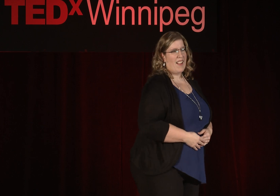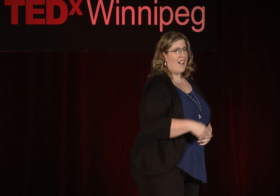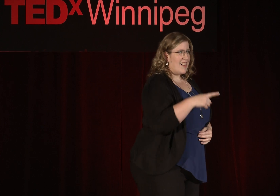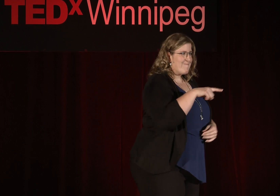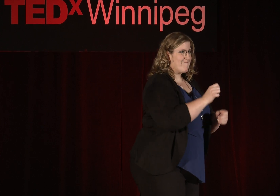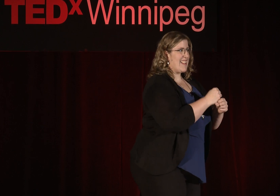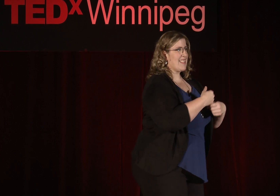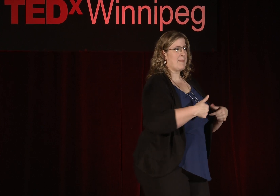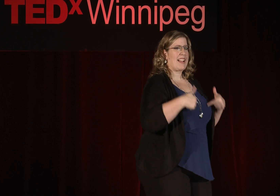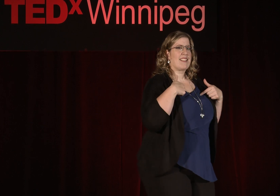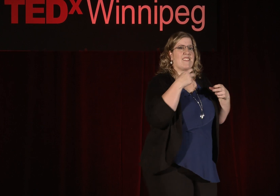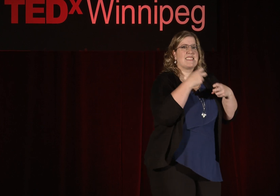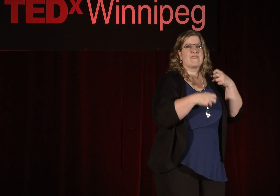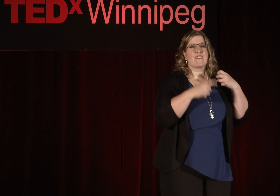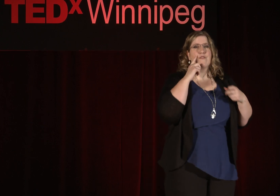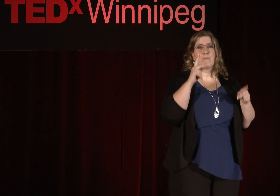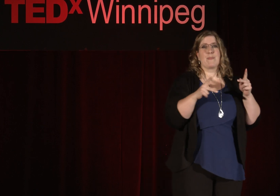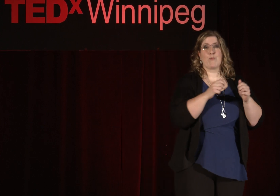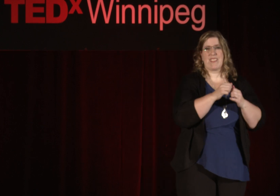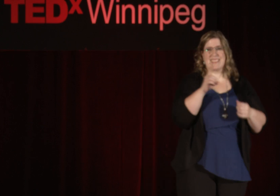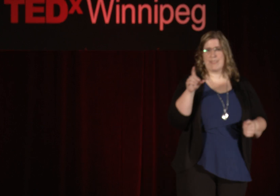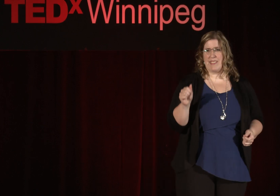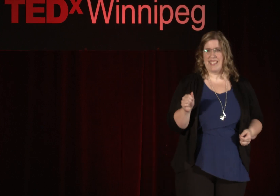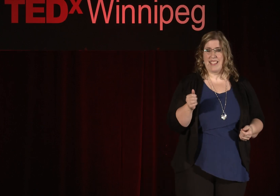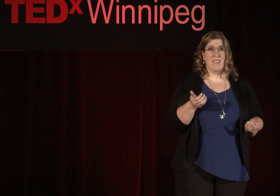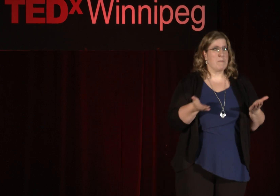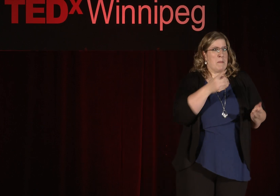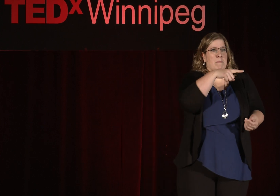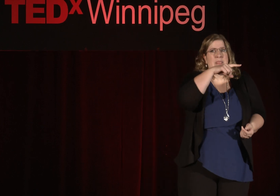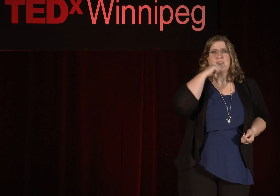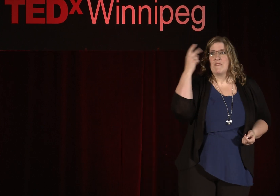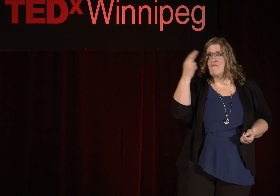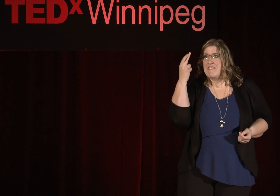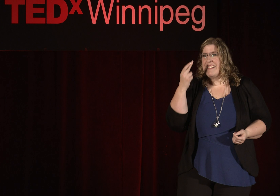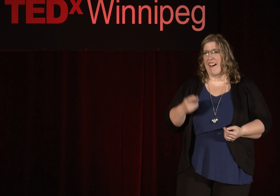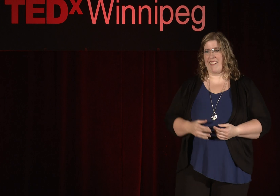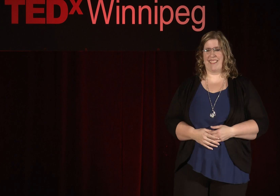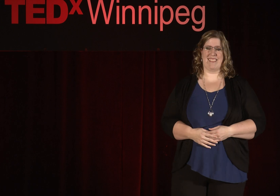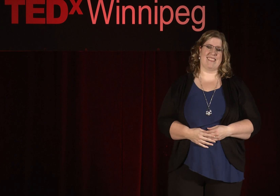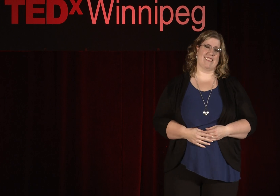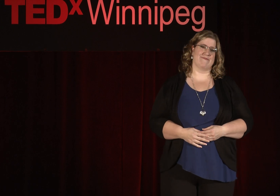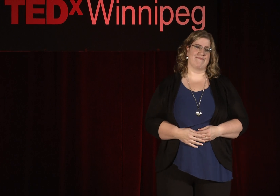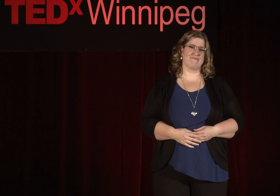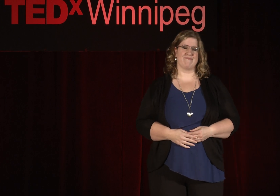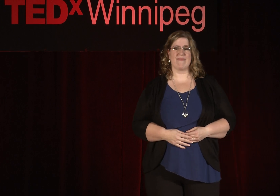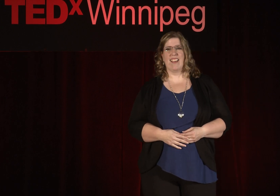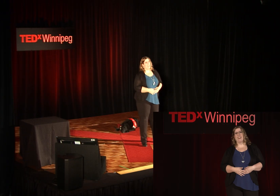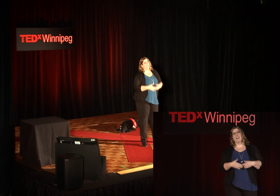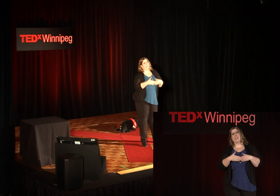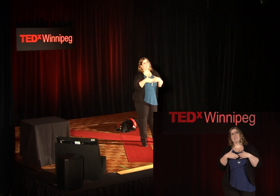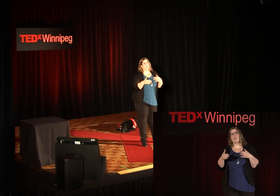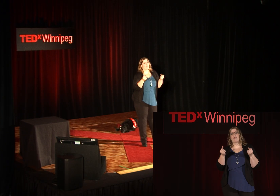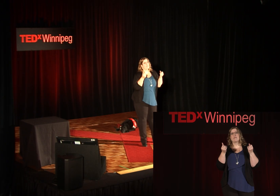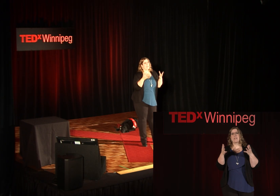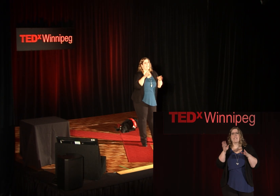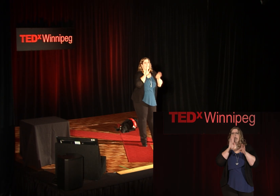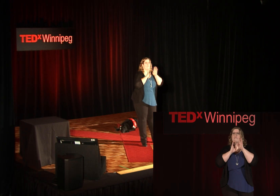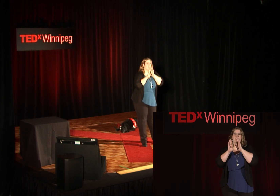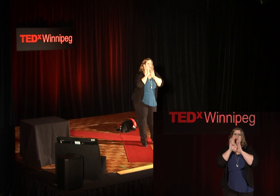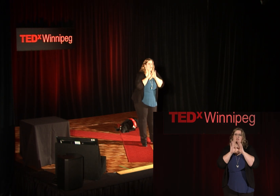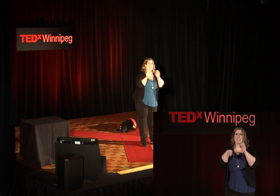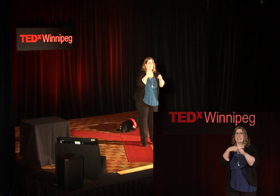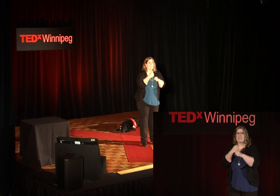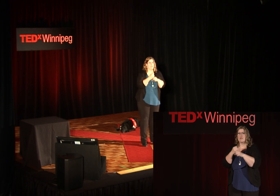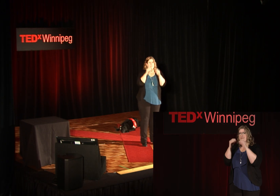and make life more difficult for people living with disabilities, whether they realize it or not. So, after